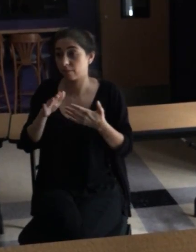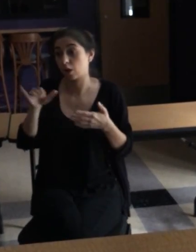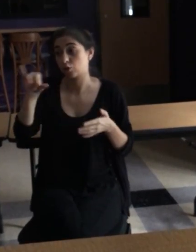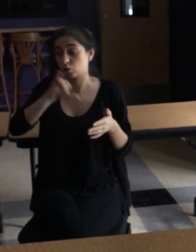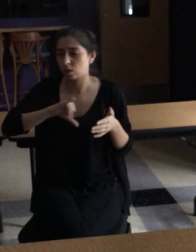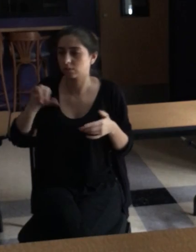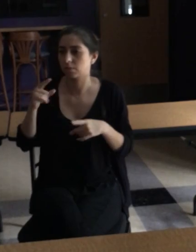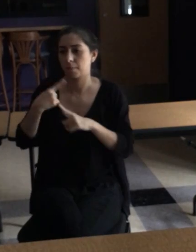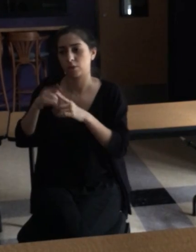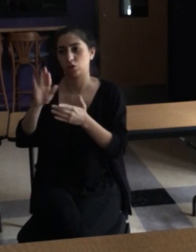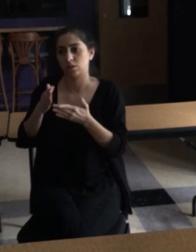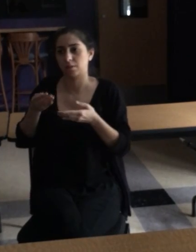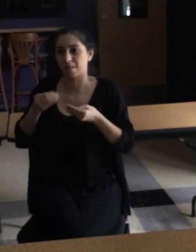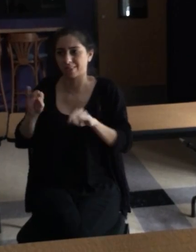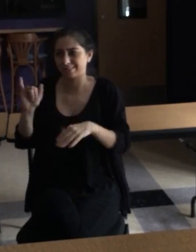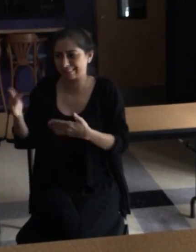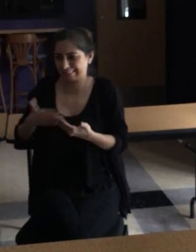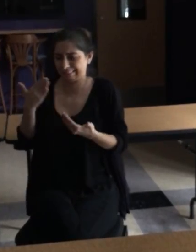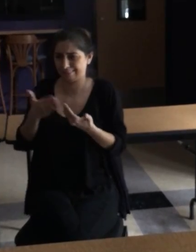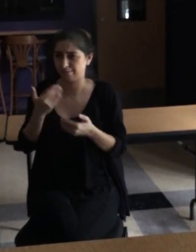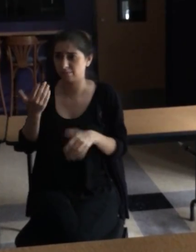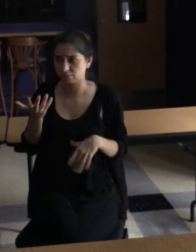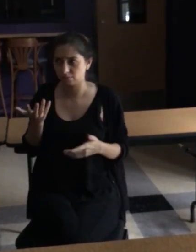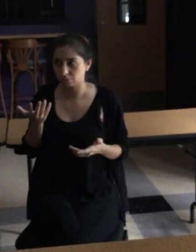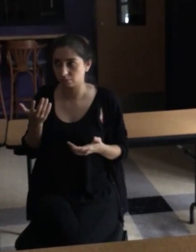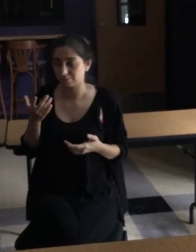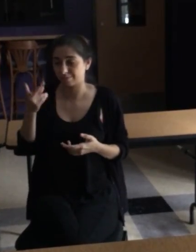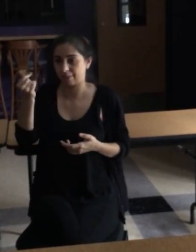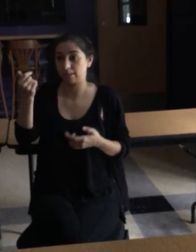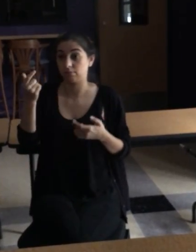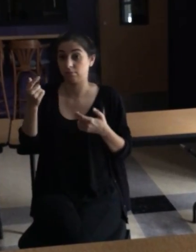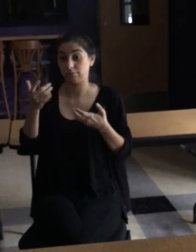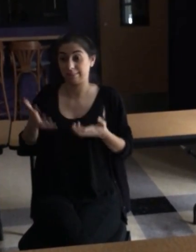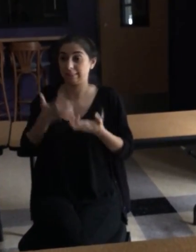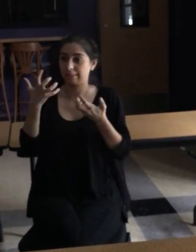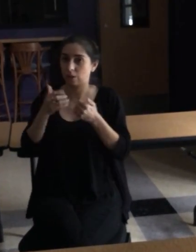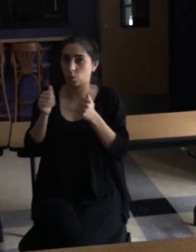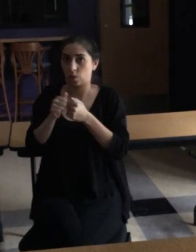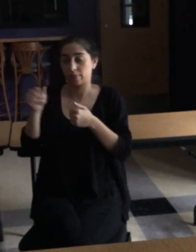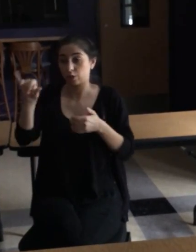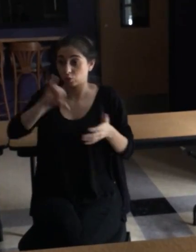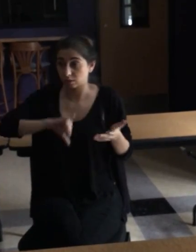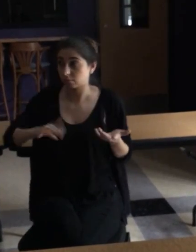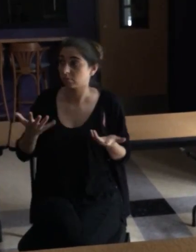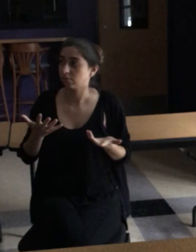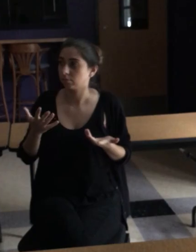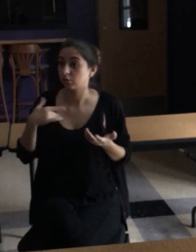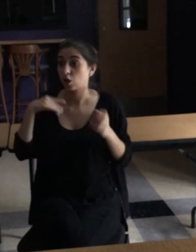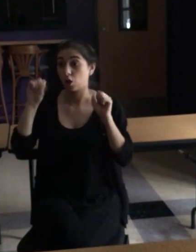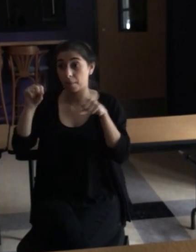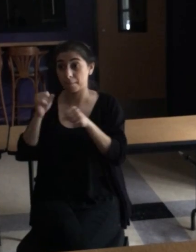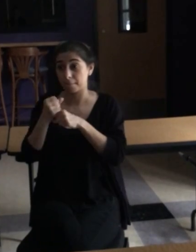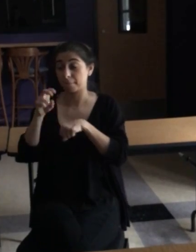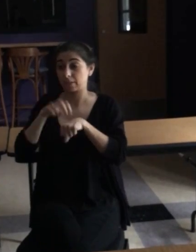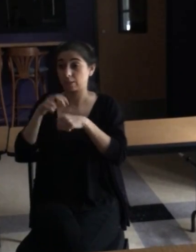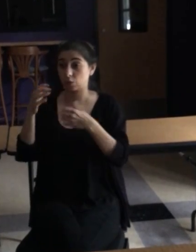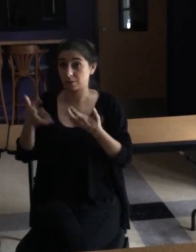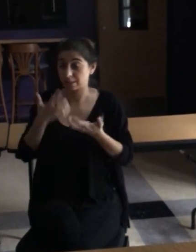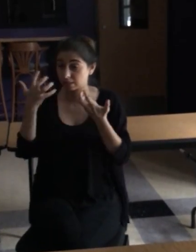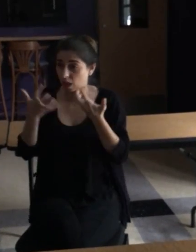How easy is that? To make a quick salad with a nice emulsified dressing. I could make a potato salad. And I have all sorts of